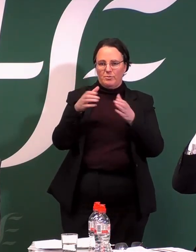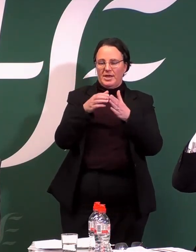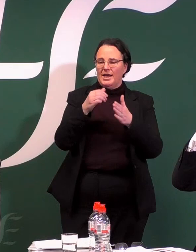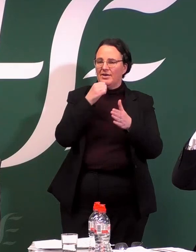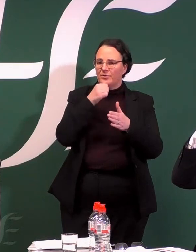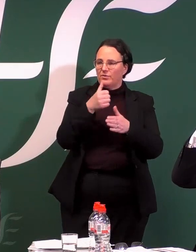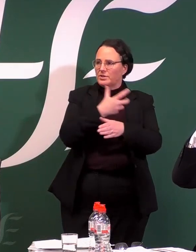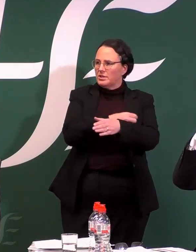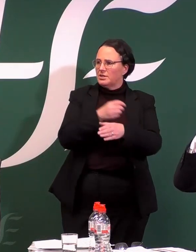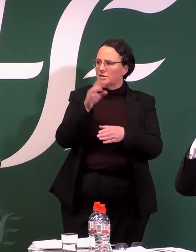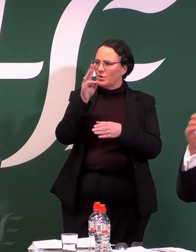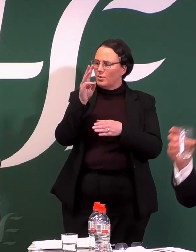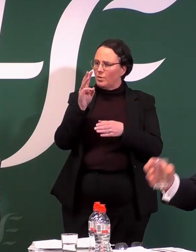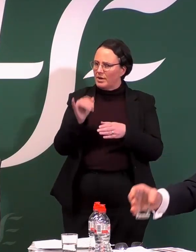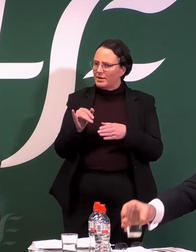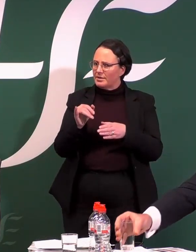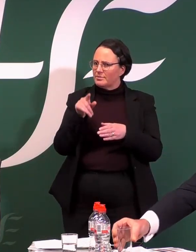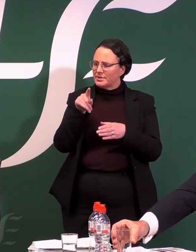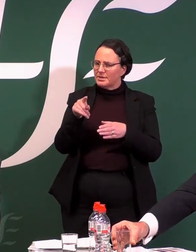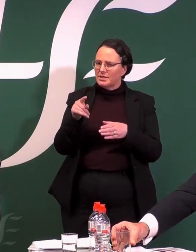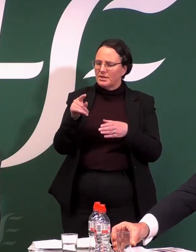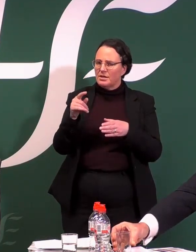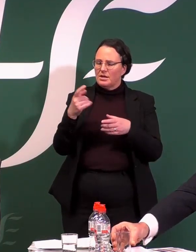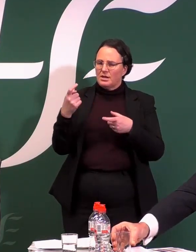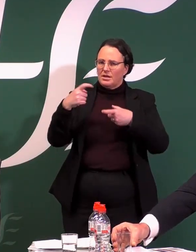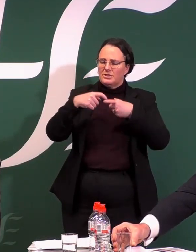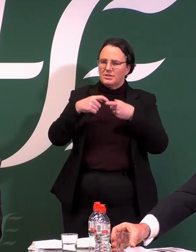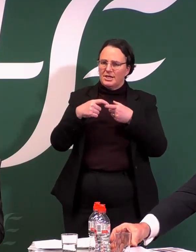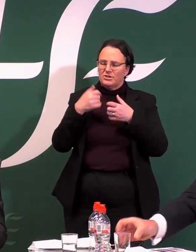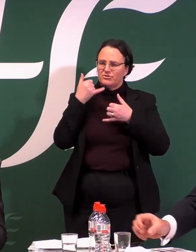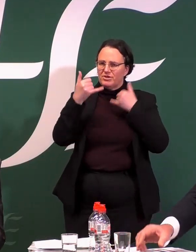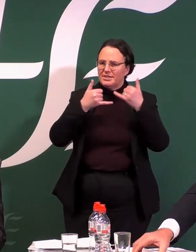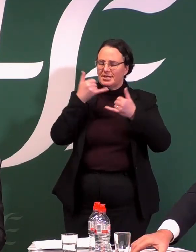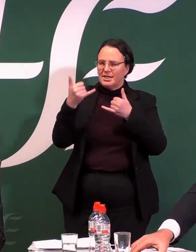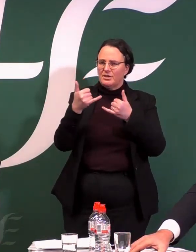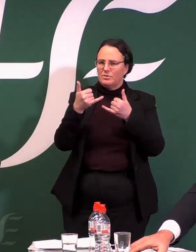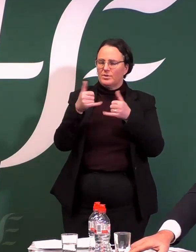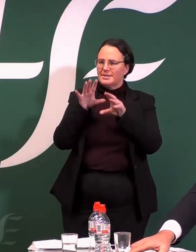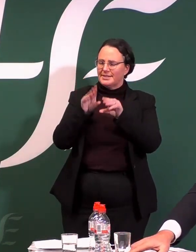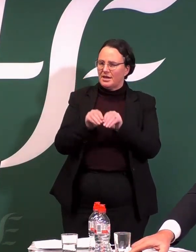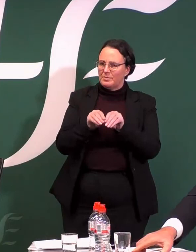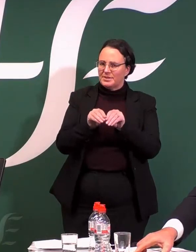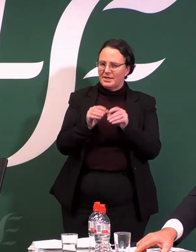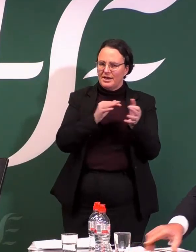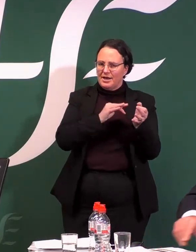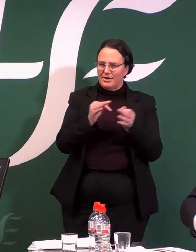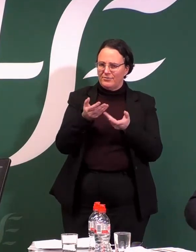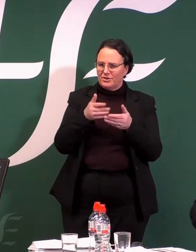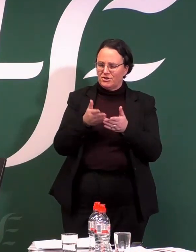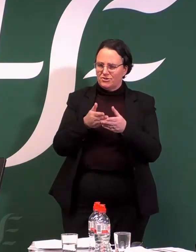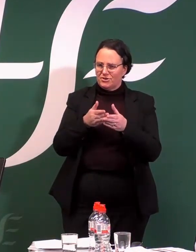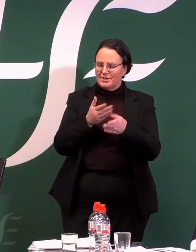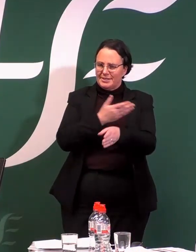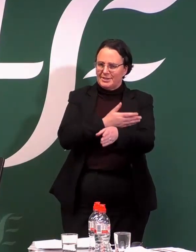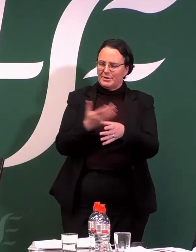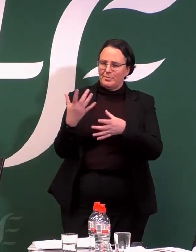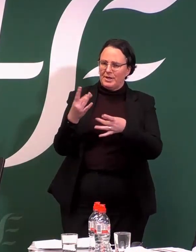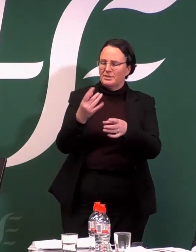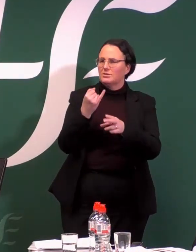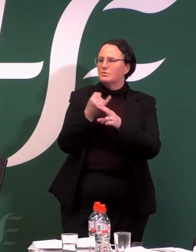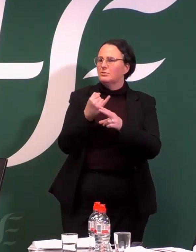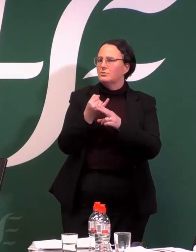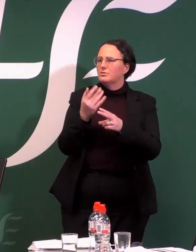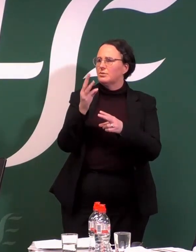was contact tracing removed when children, or shortly after when children returned to school? The contact